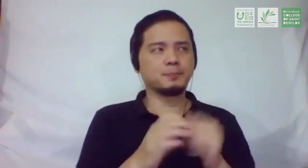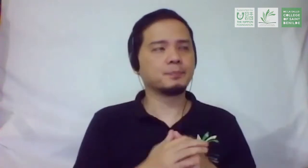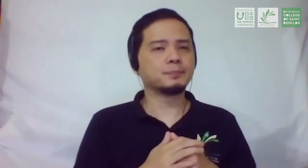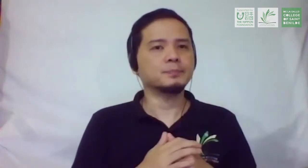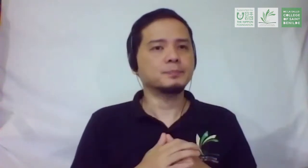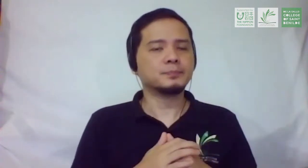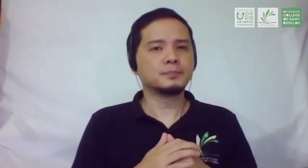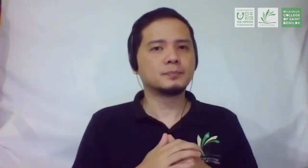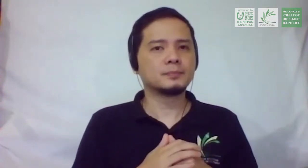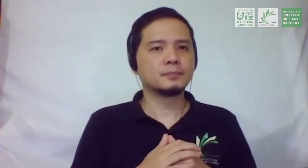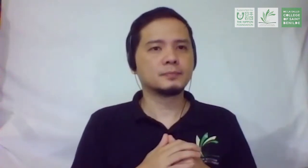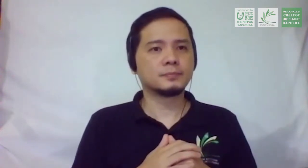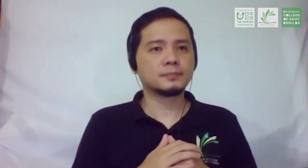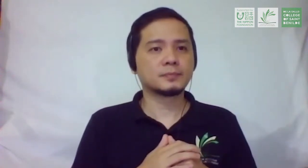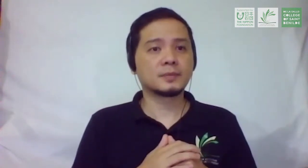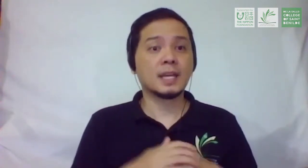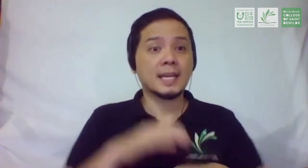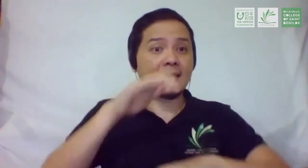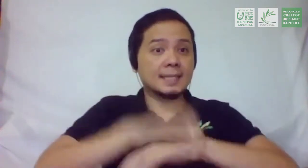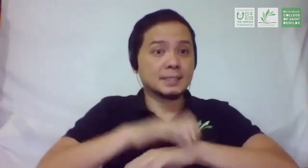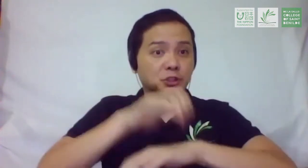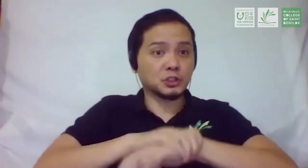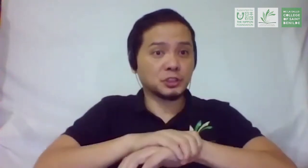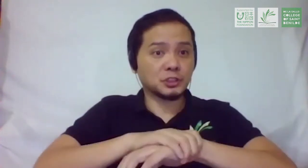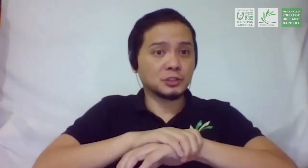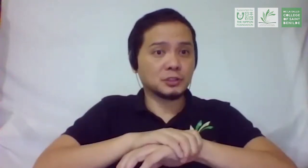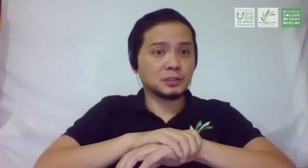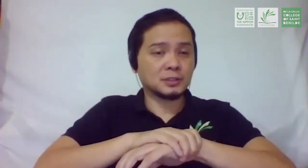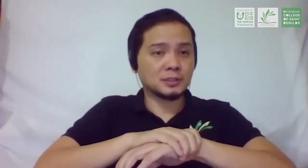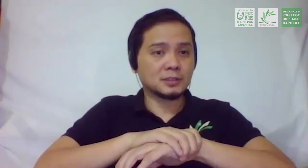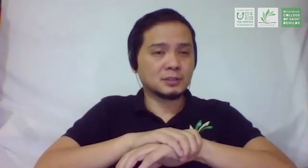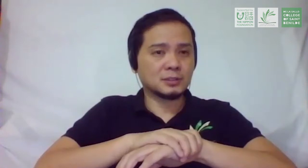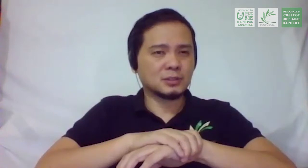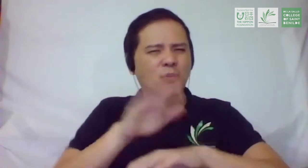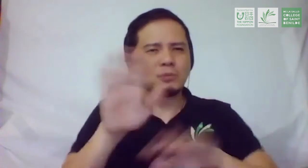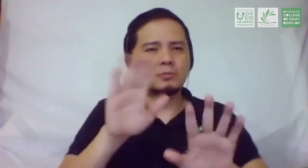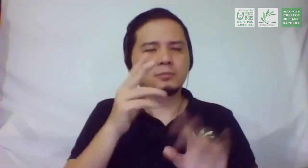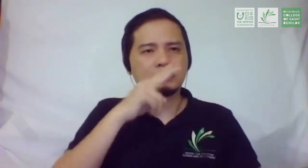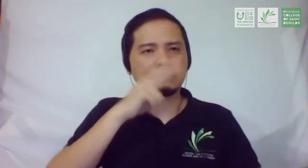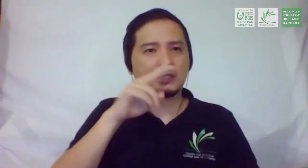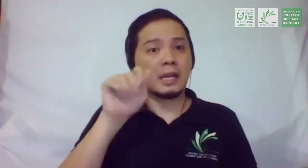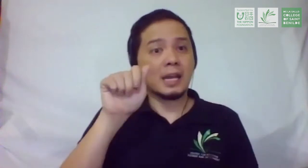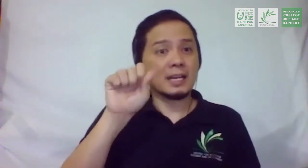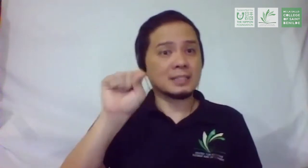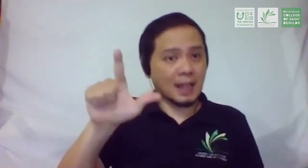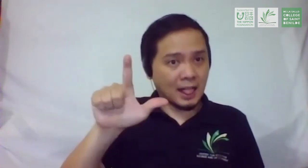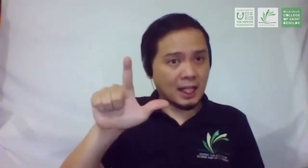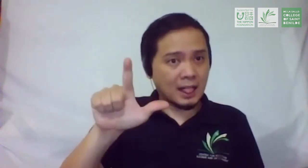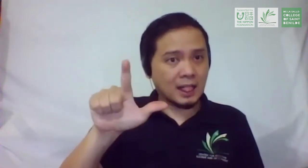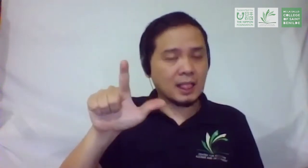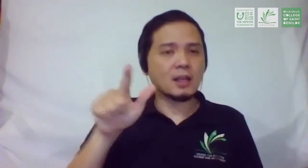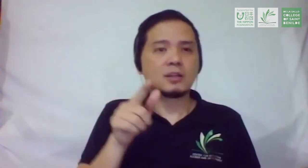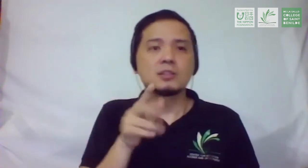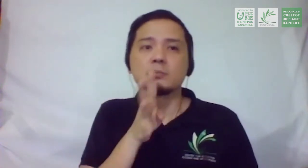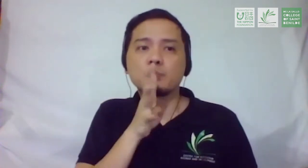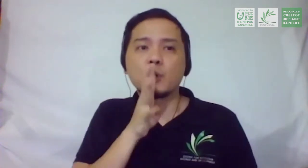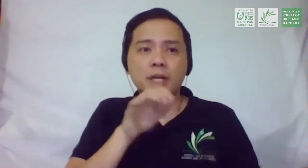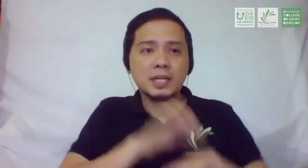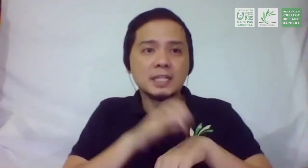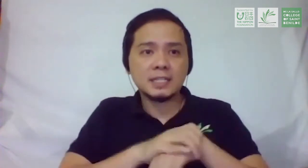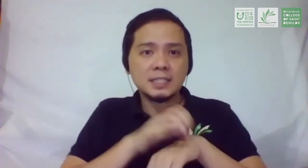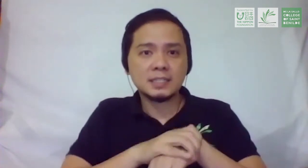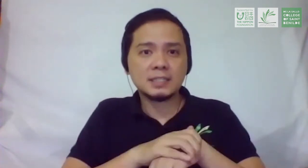in English, we are ASL and then also spoken English, we have the sign